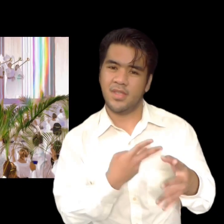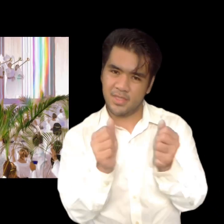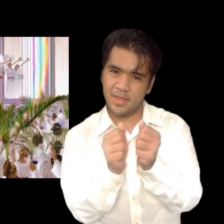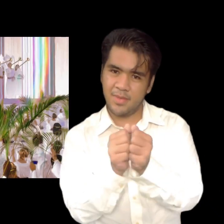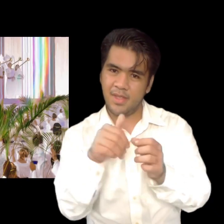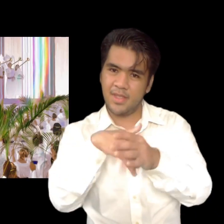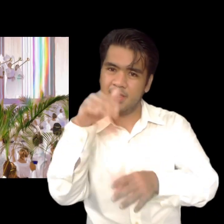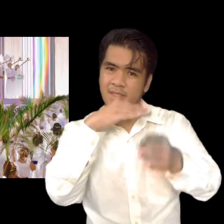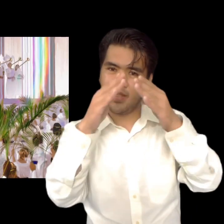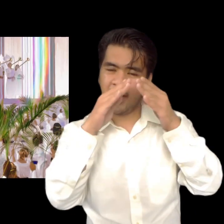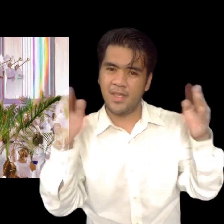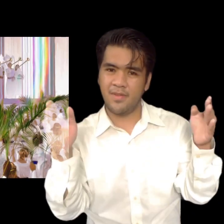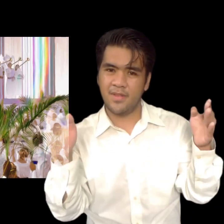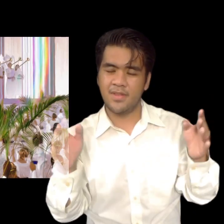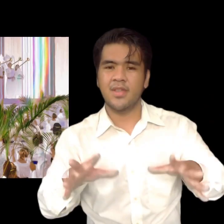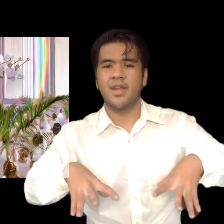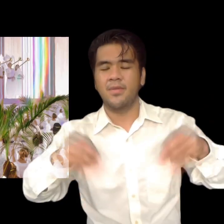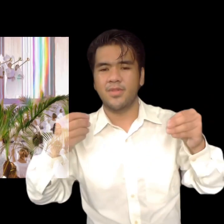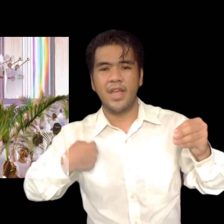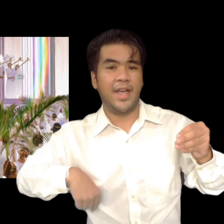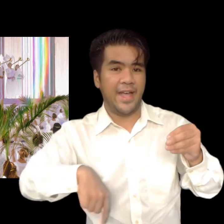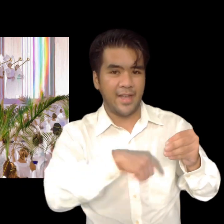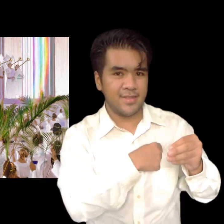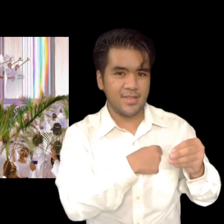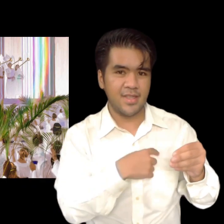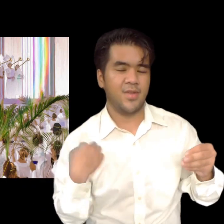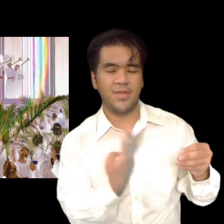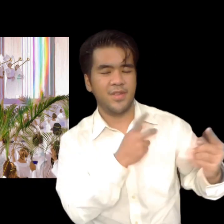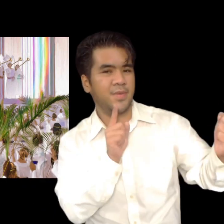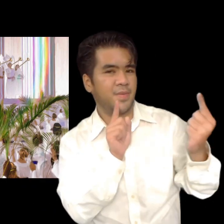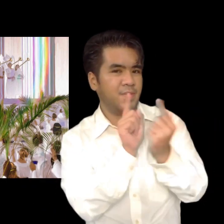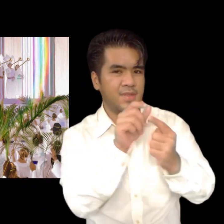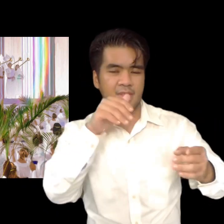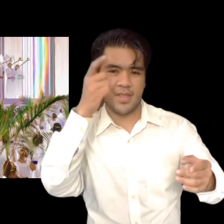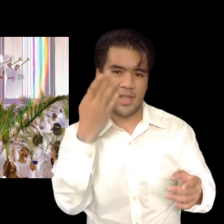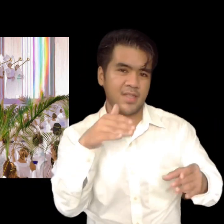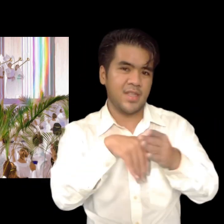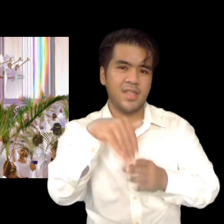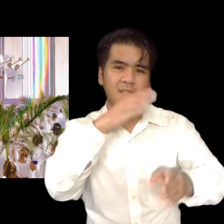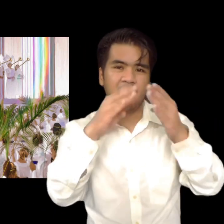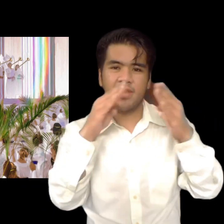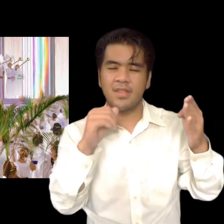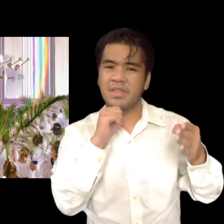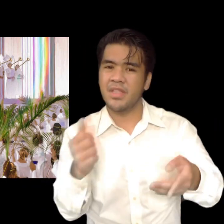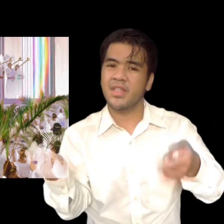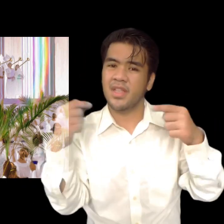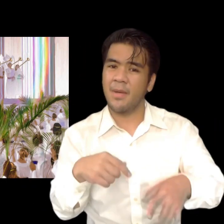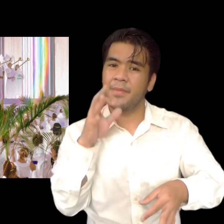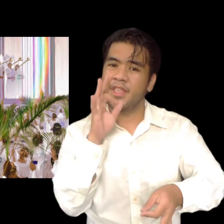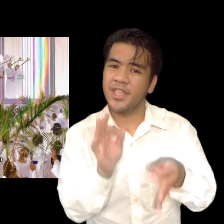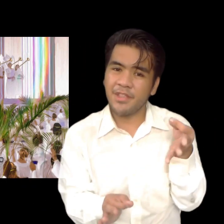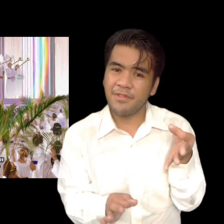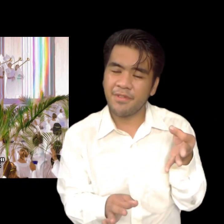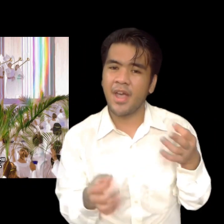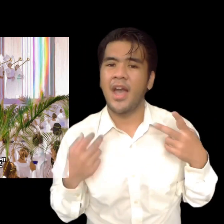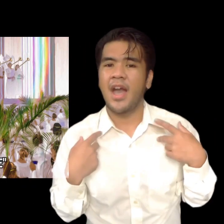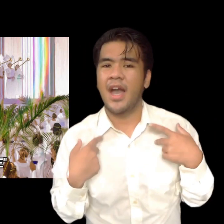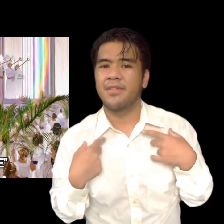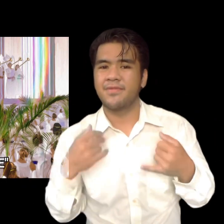in Revelation chapter 7, verses 9 through 14, he saw a great multitude who stood before the throne and before the